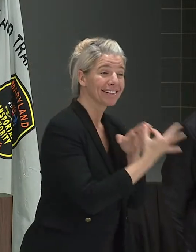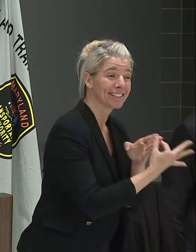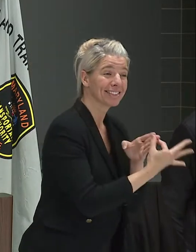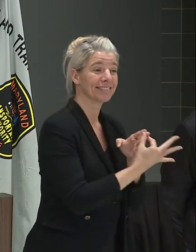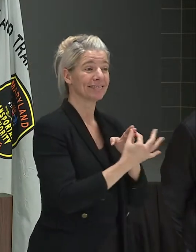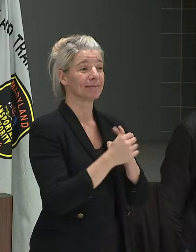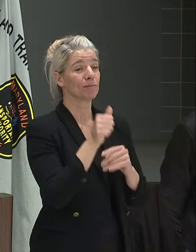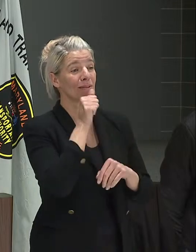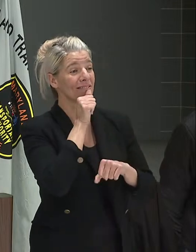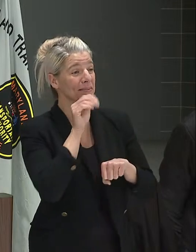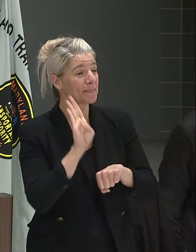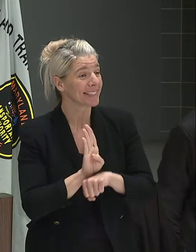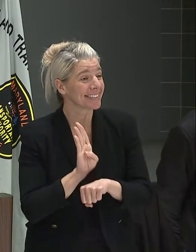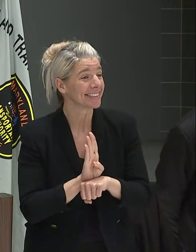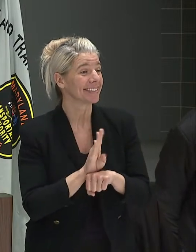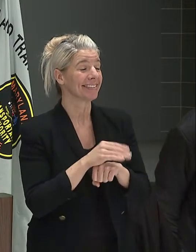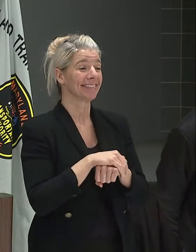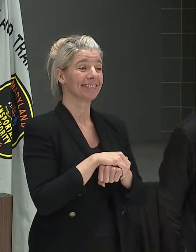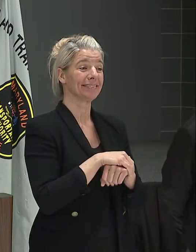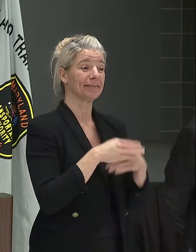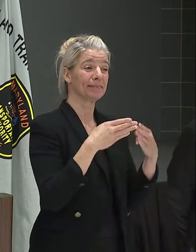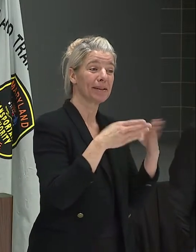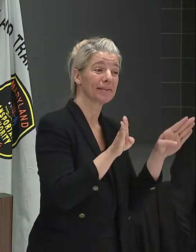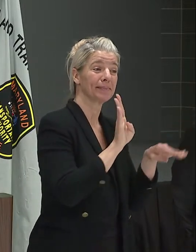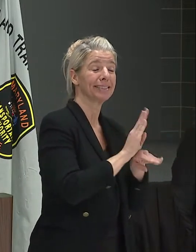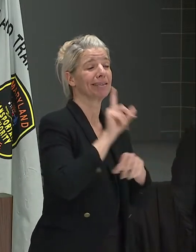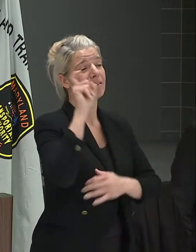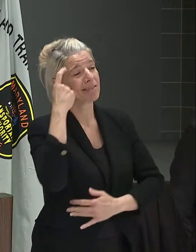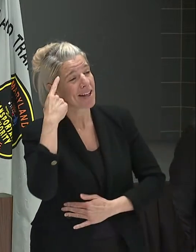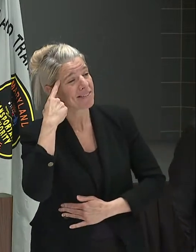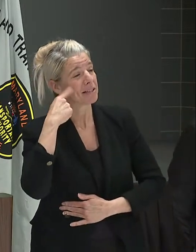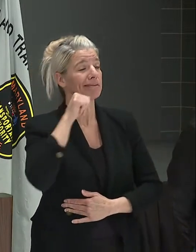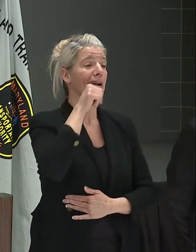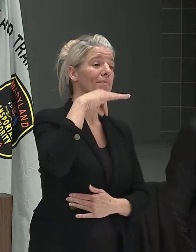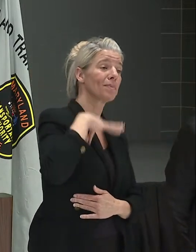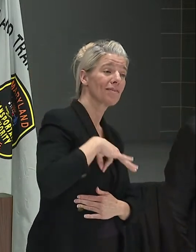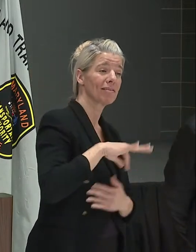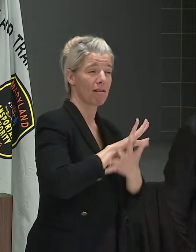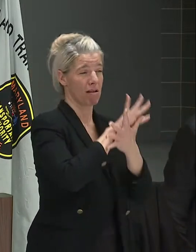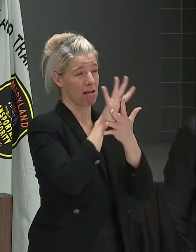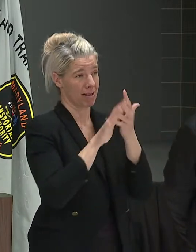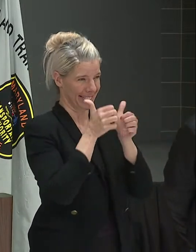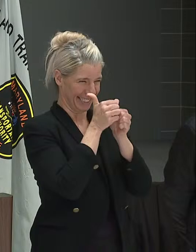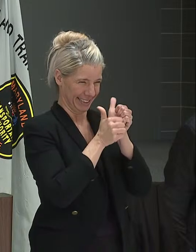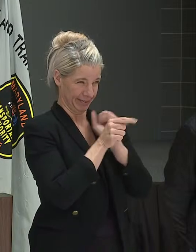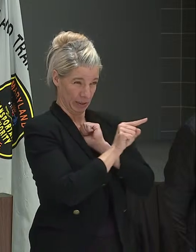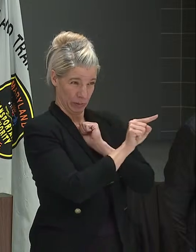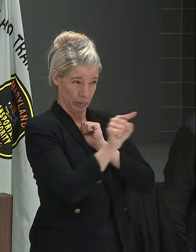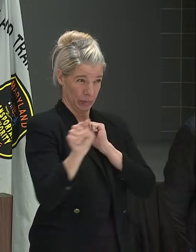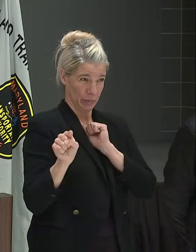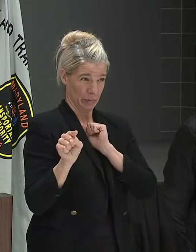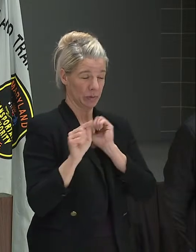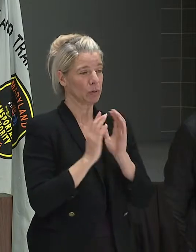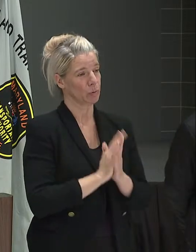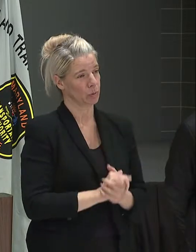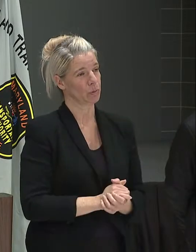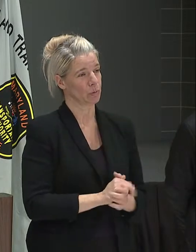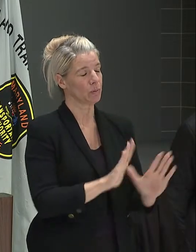public sector, in governments, nonprofits, to each of you, I want to say thank